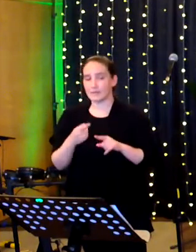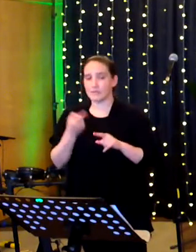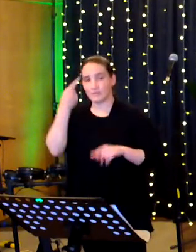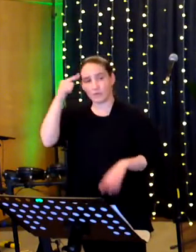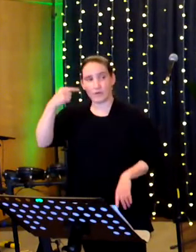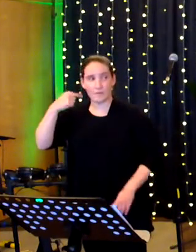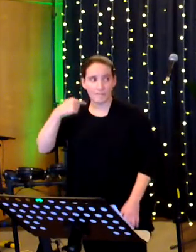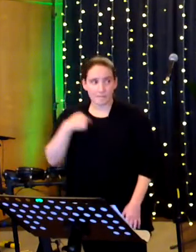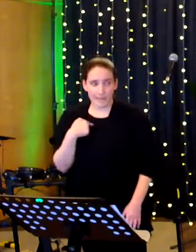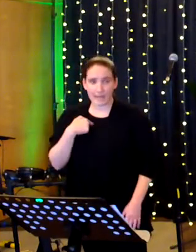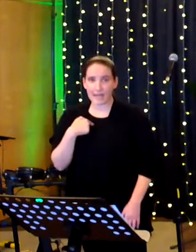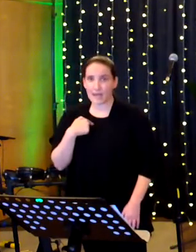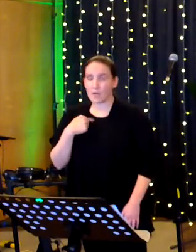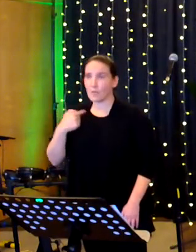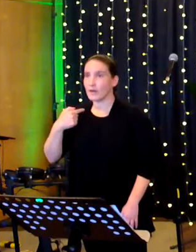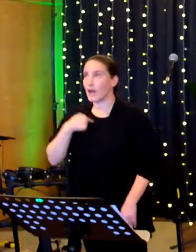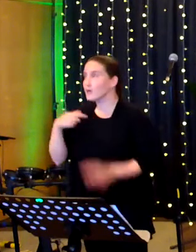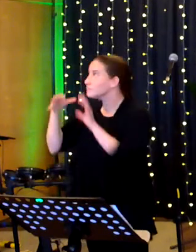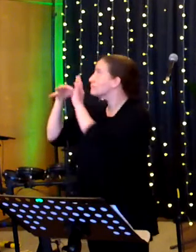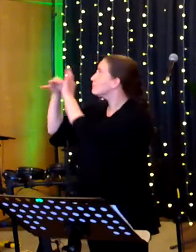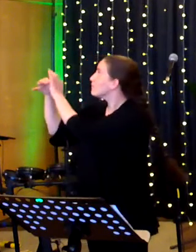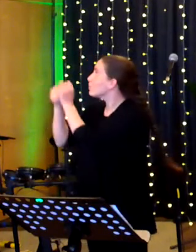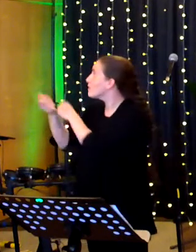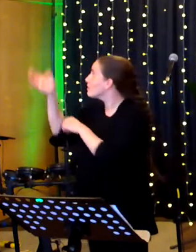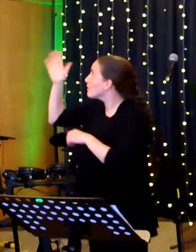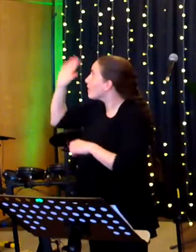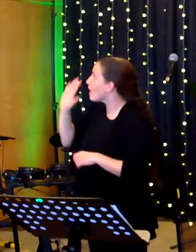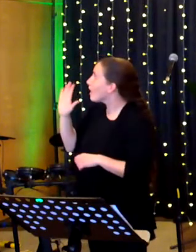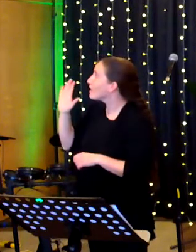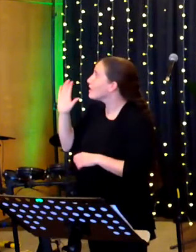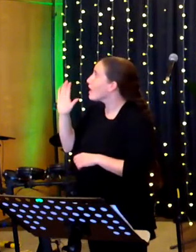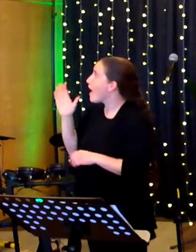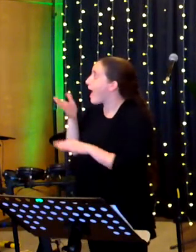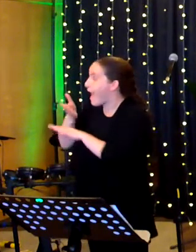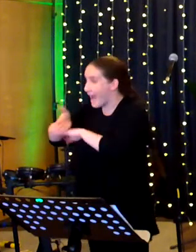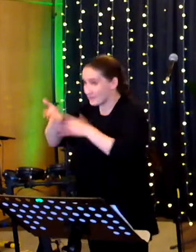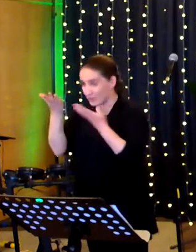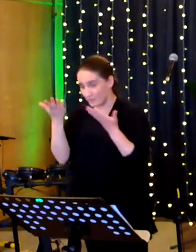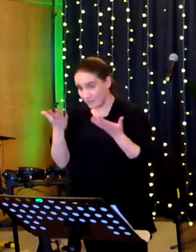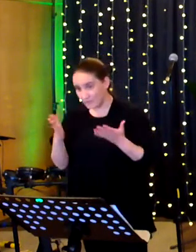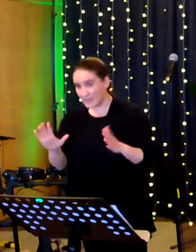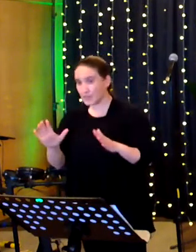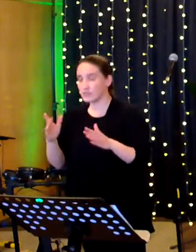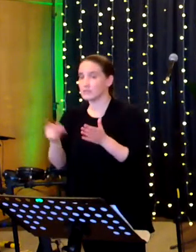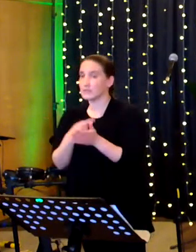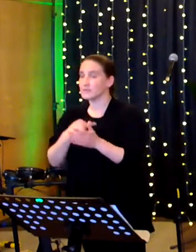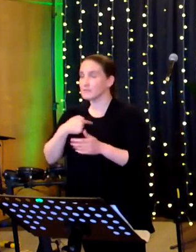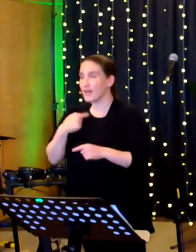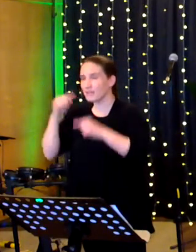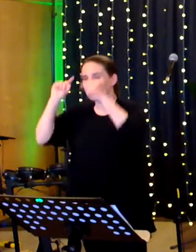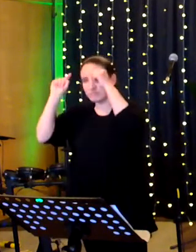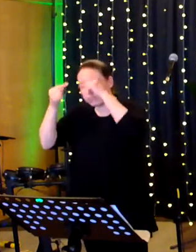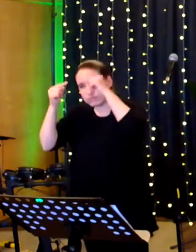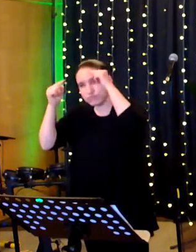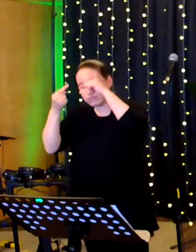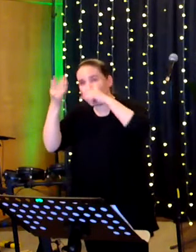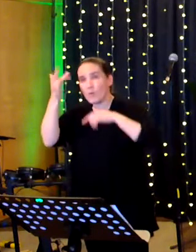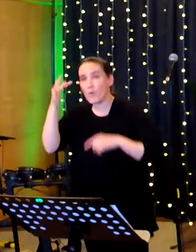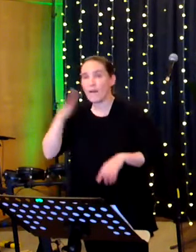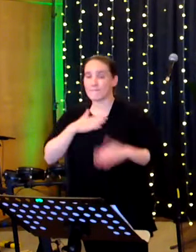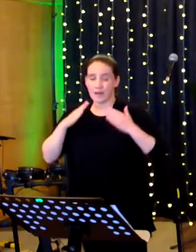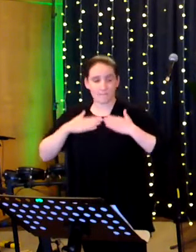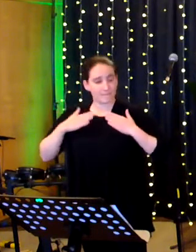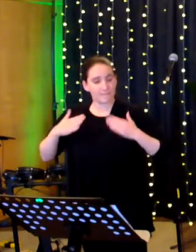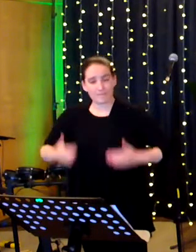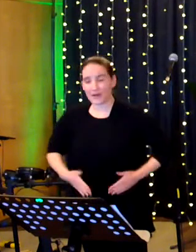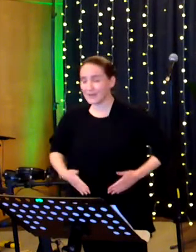God, and I get afterwards what I call the Holy Spirit headache. Because my human body just cannot handle who he is.